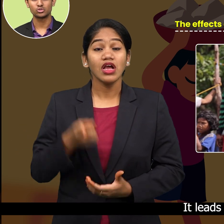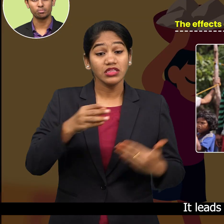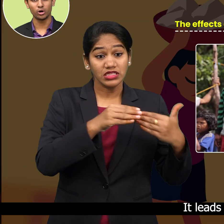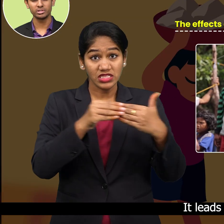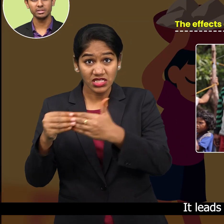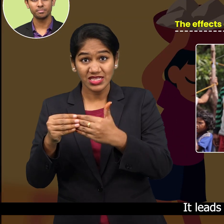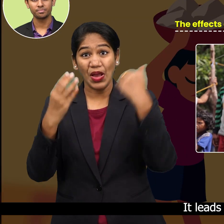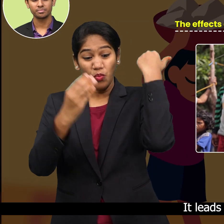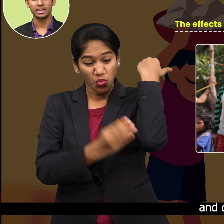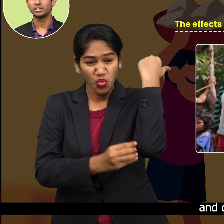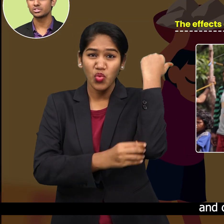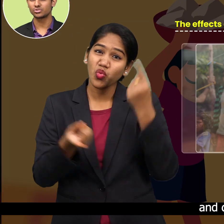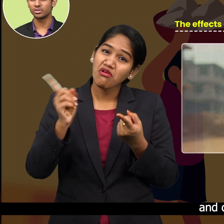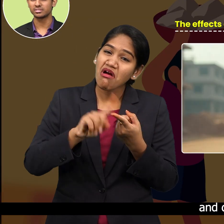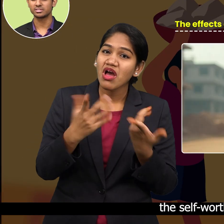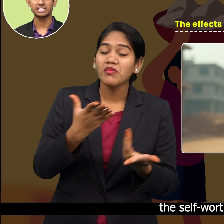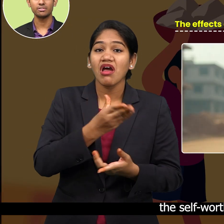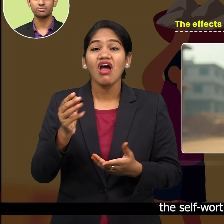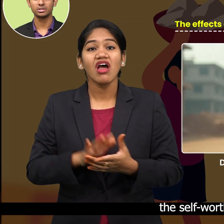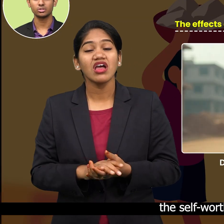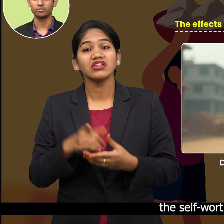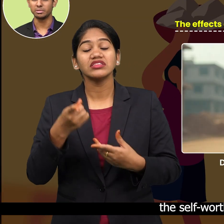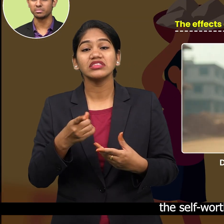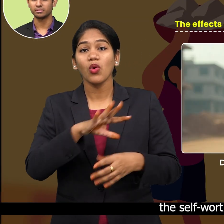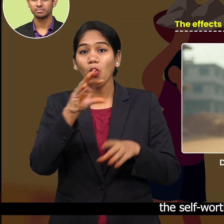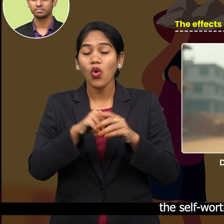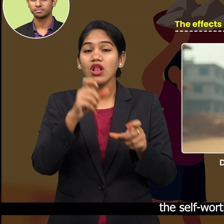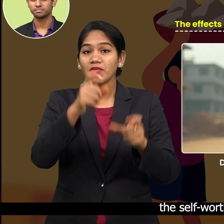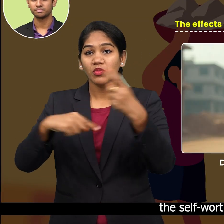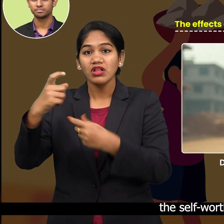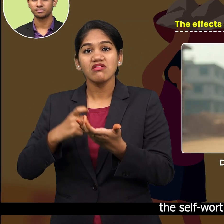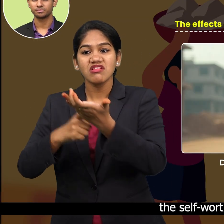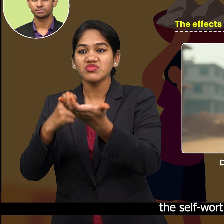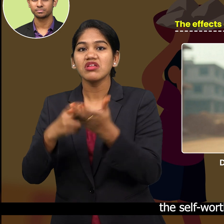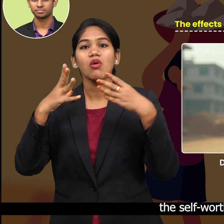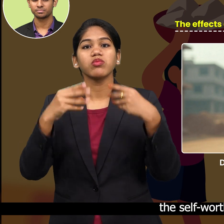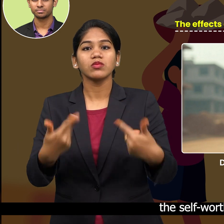It leads to poverty and destroys the self-worth of the people.